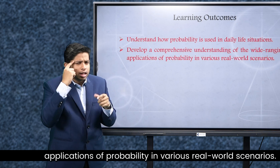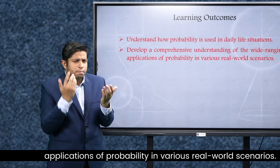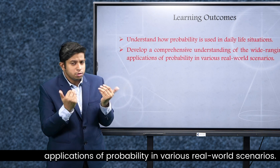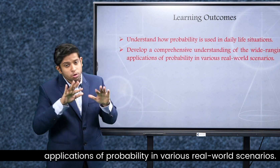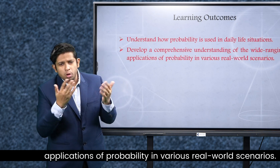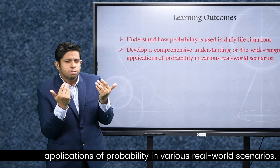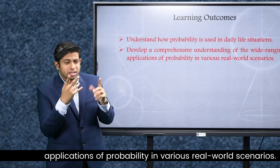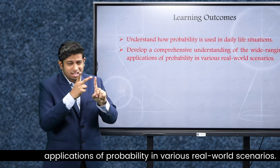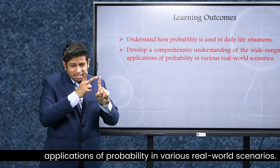scenarios.